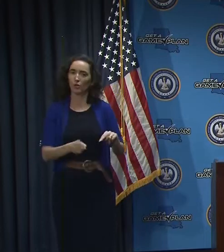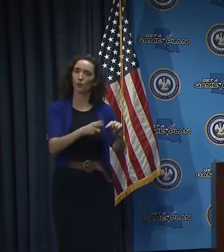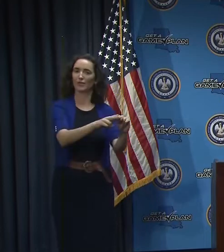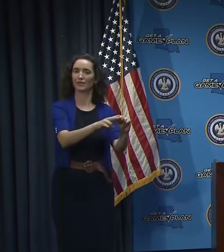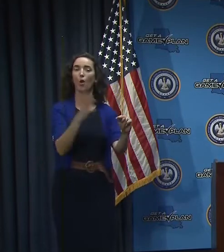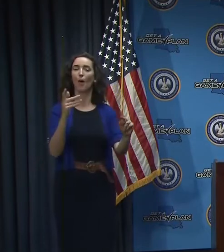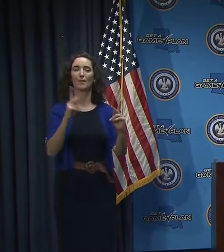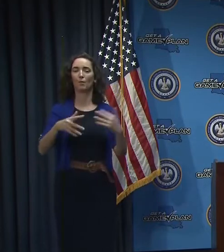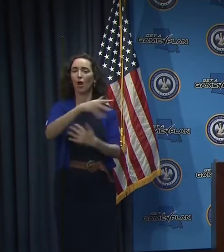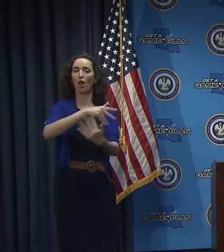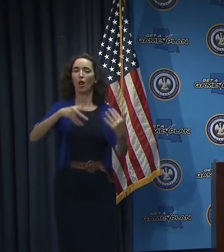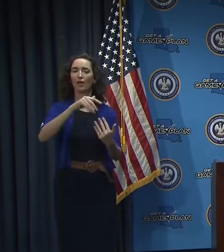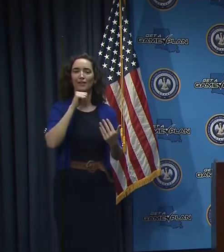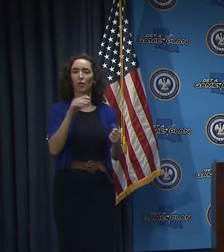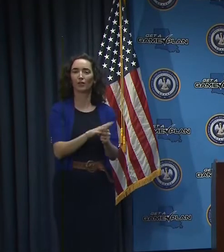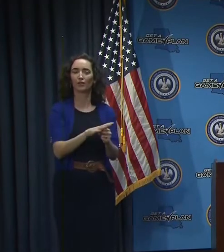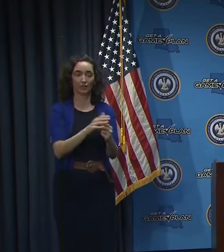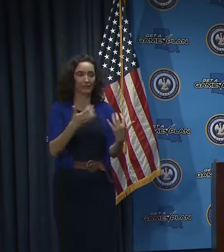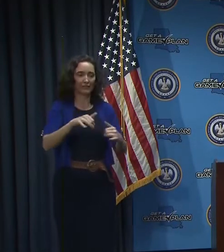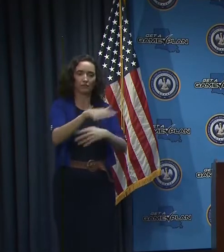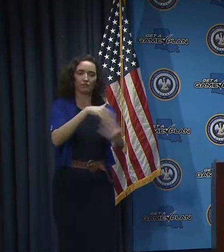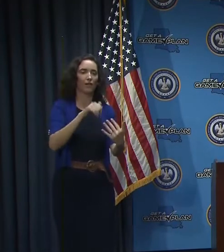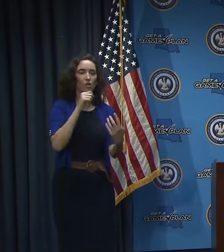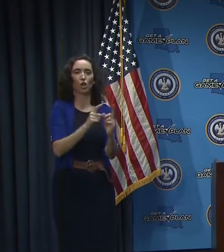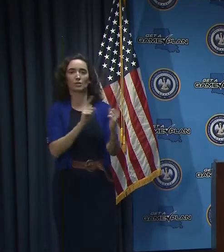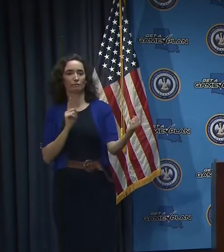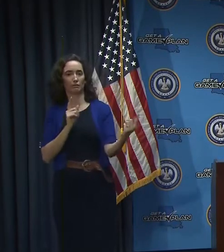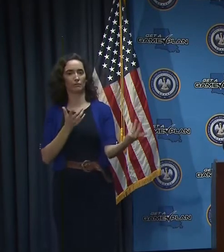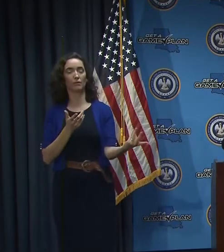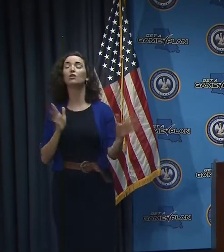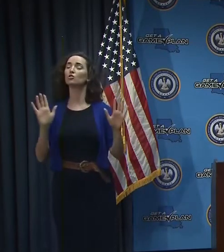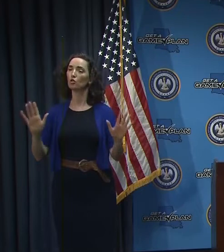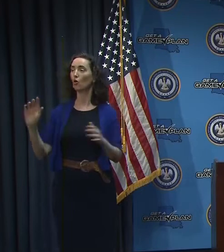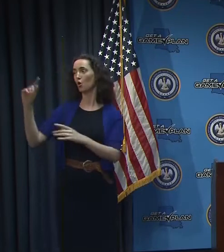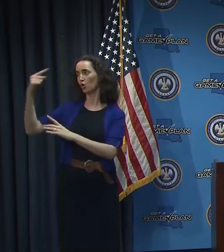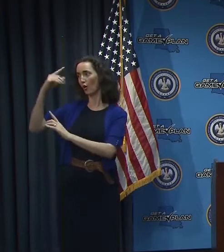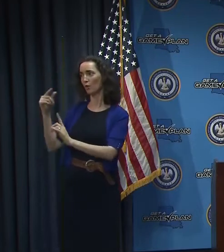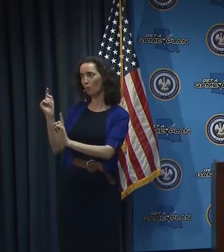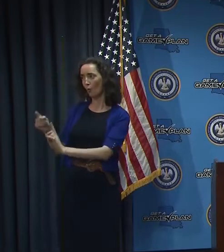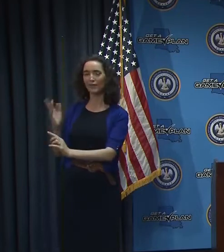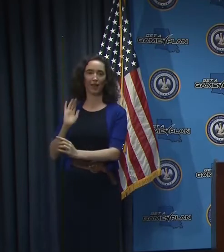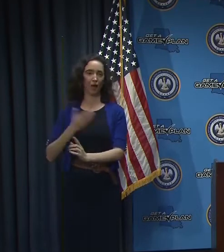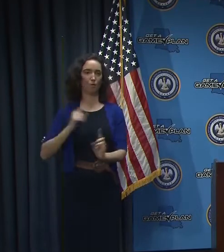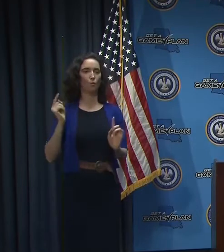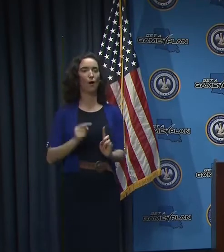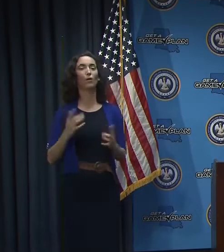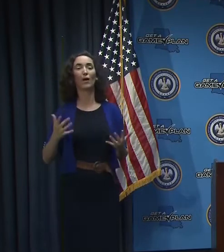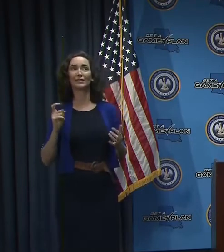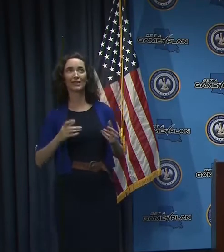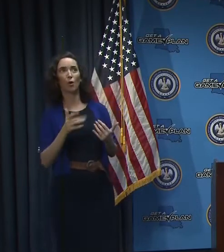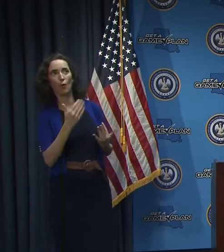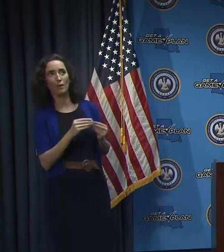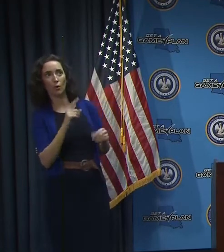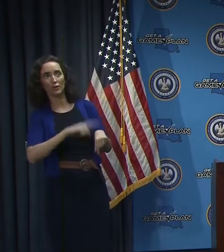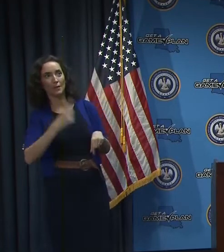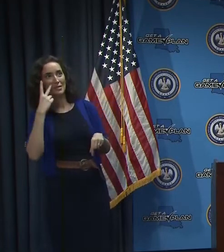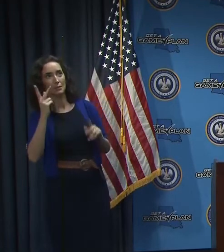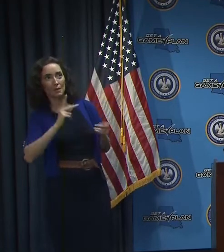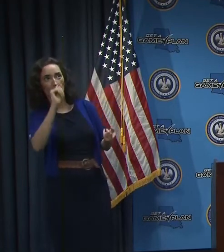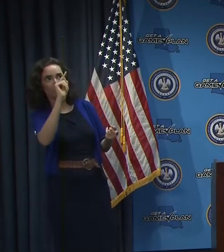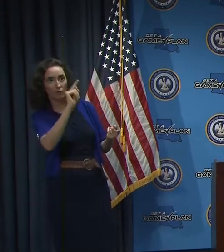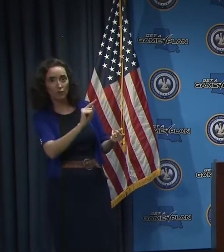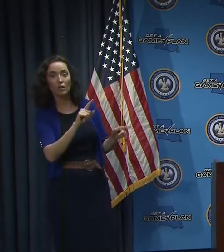and our point to the governor was that we needed more time to see higher decrease in cases over time. We also needed time to work with these